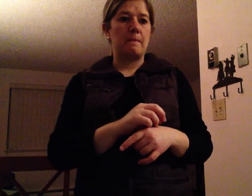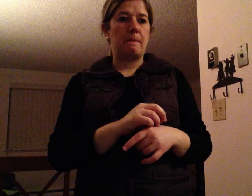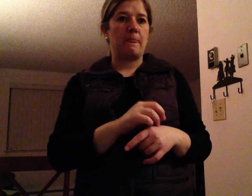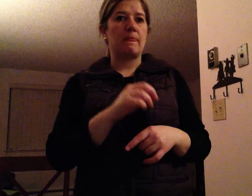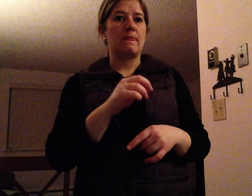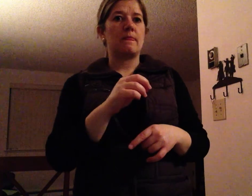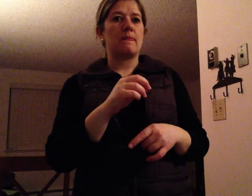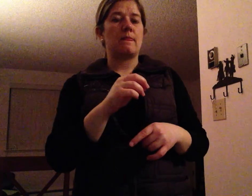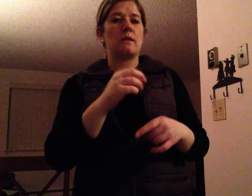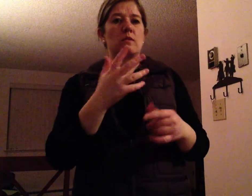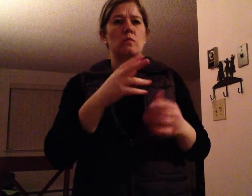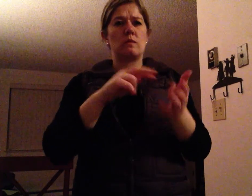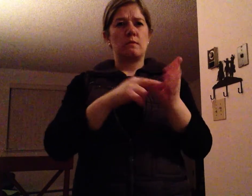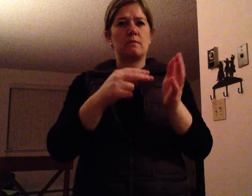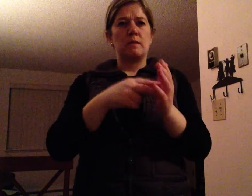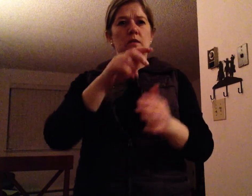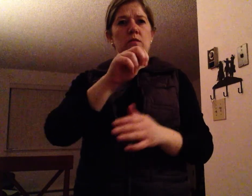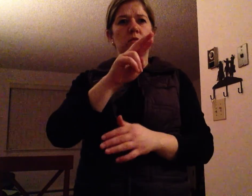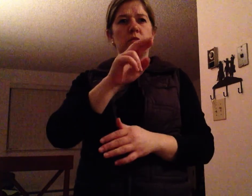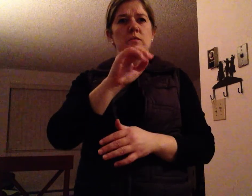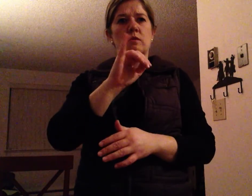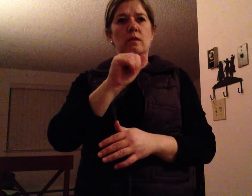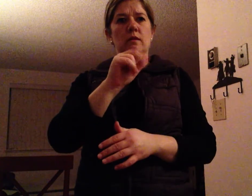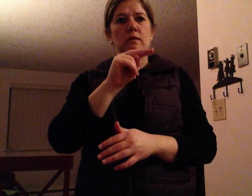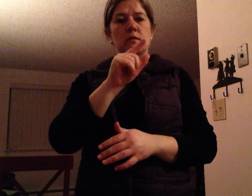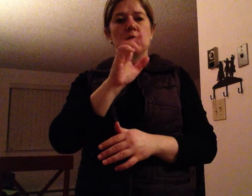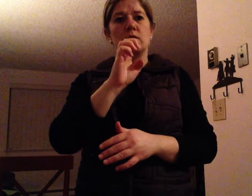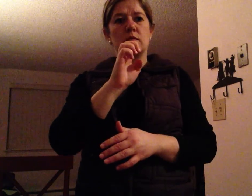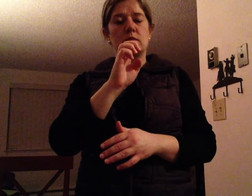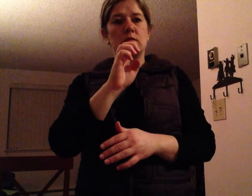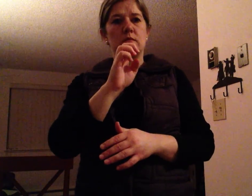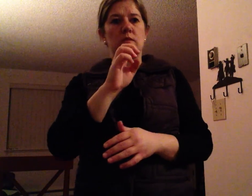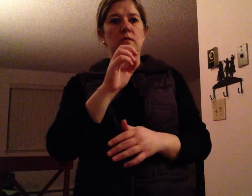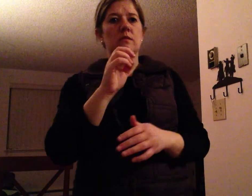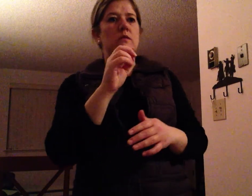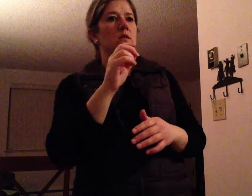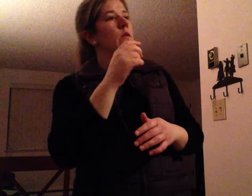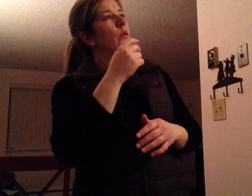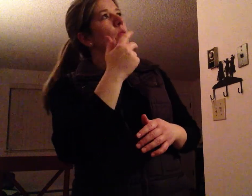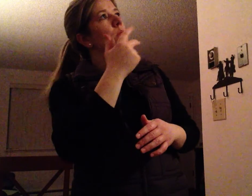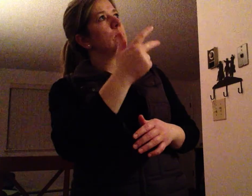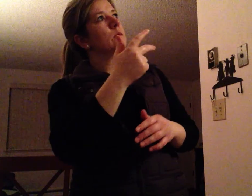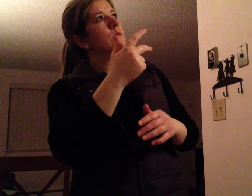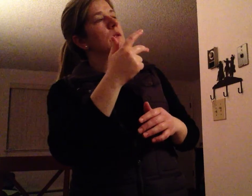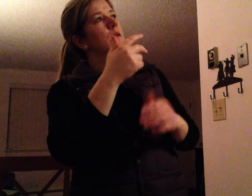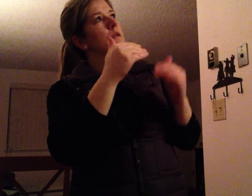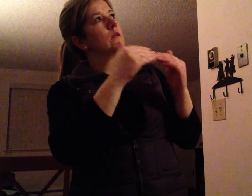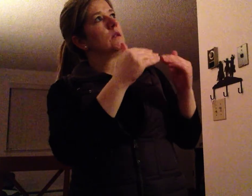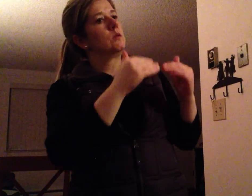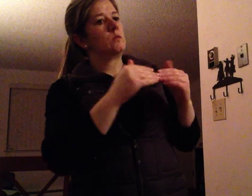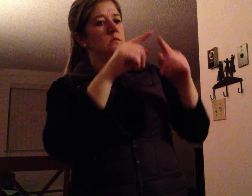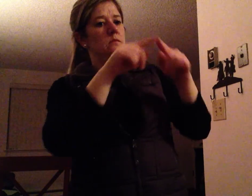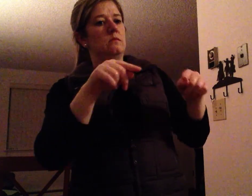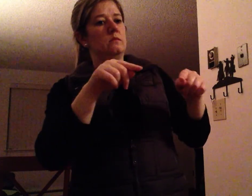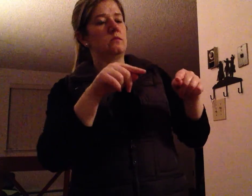It doesn't have to be equal. They just have to be 3 sides. This one's a special kind of triangle because it does have 3 equal sides. Very good.